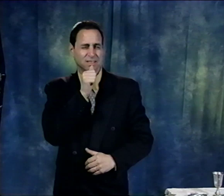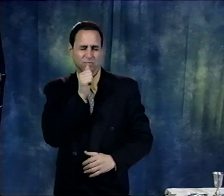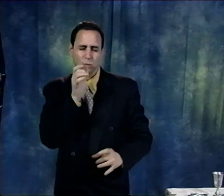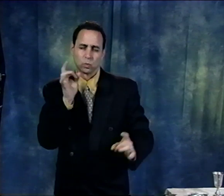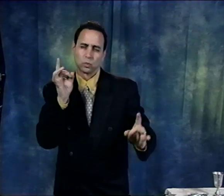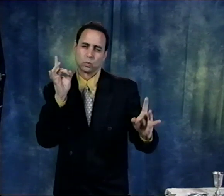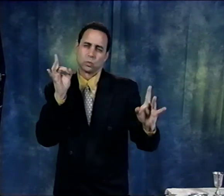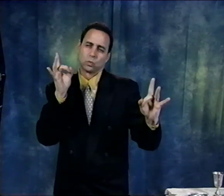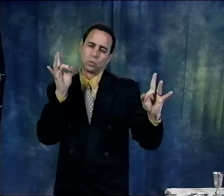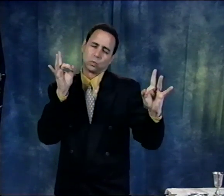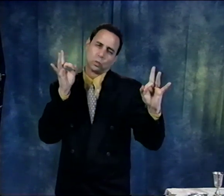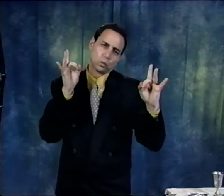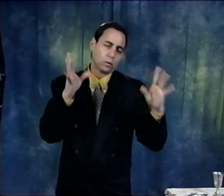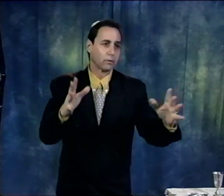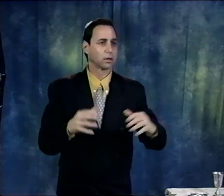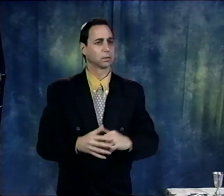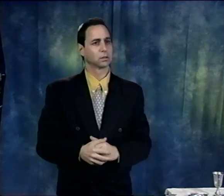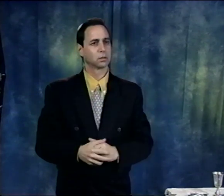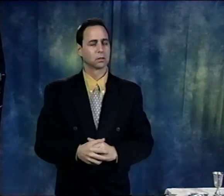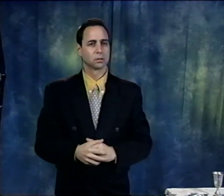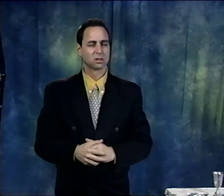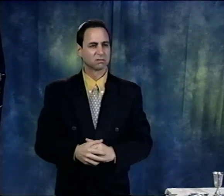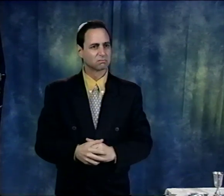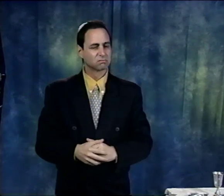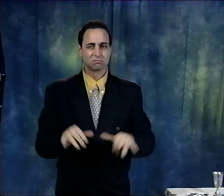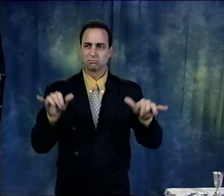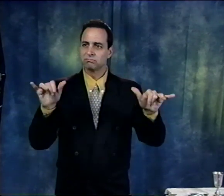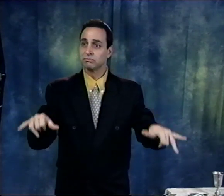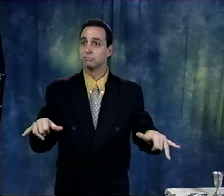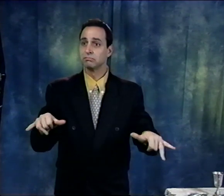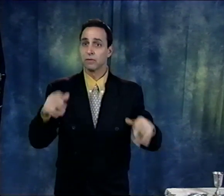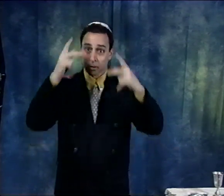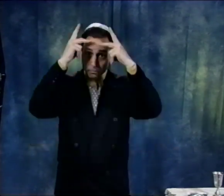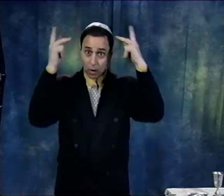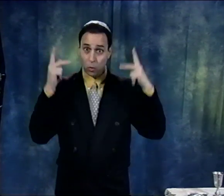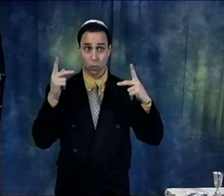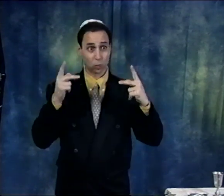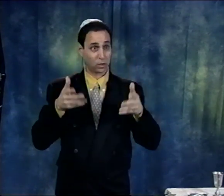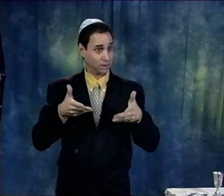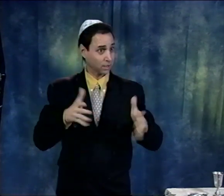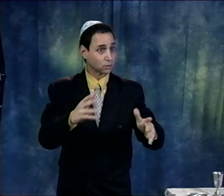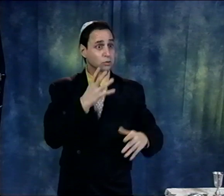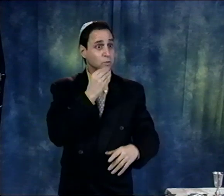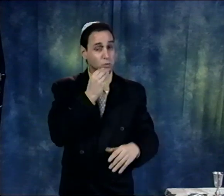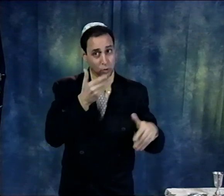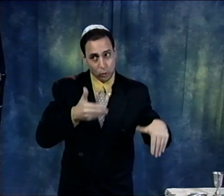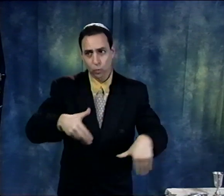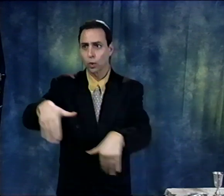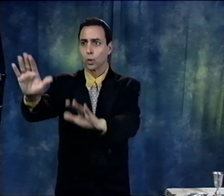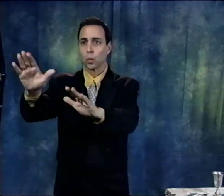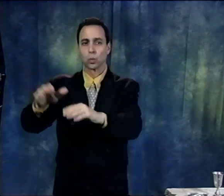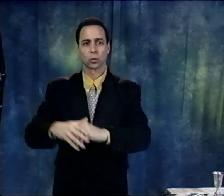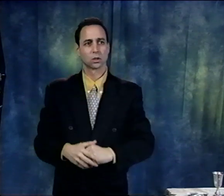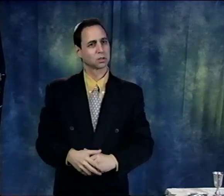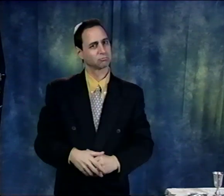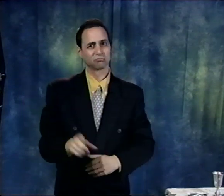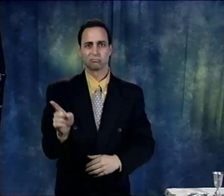Their suffering was terrible. And still, the Pharaoh refused to let the Jews